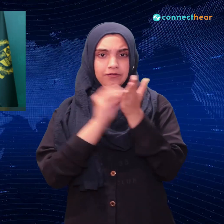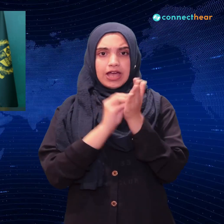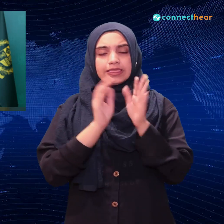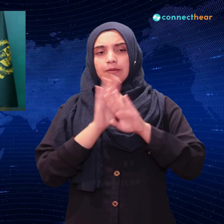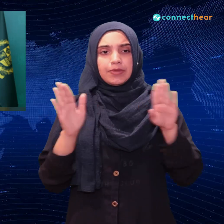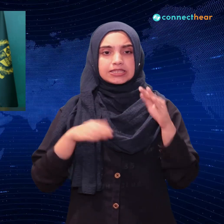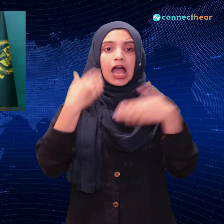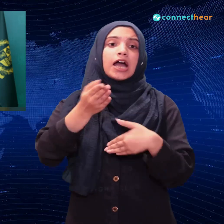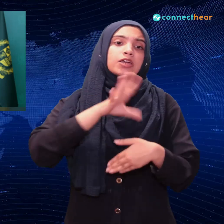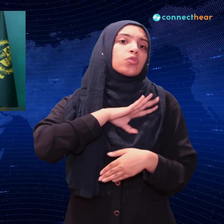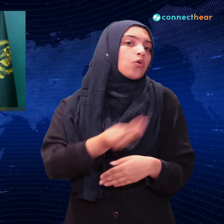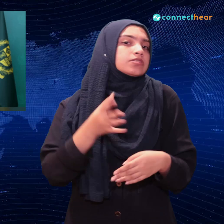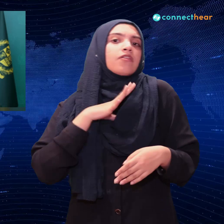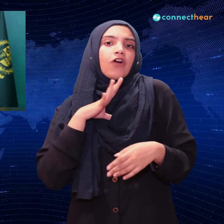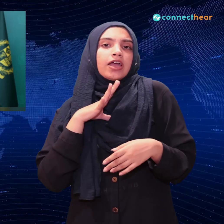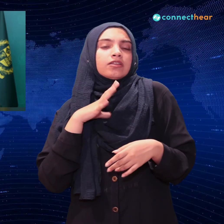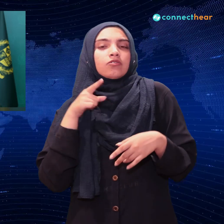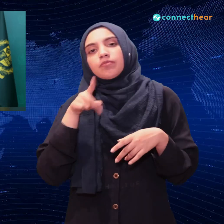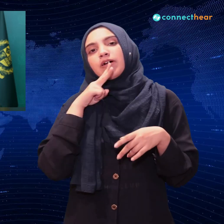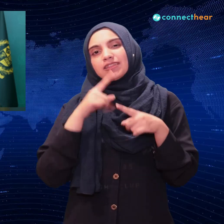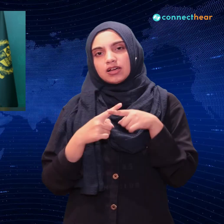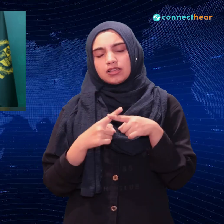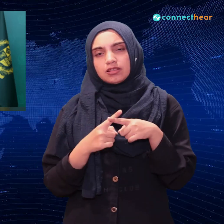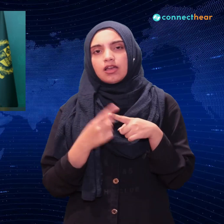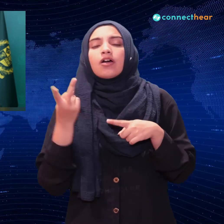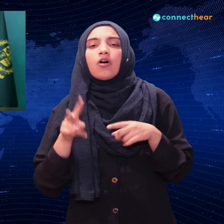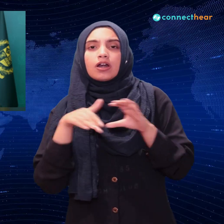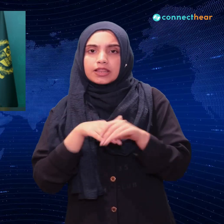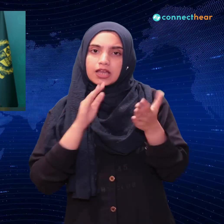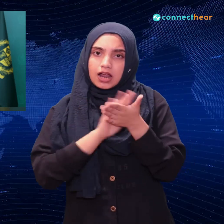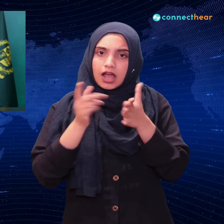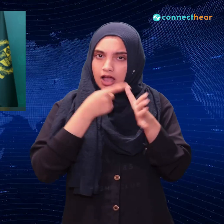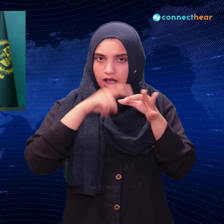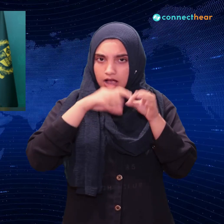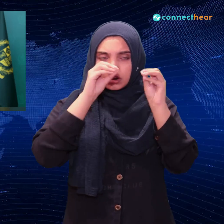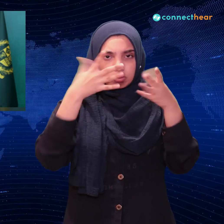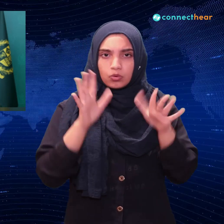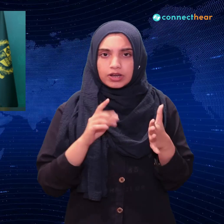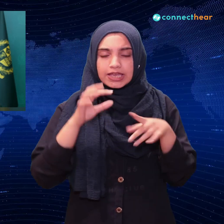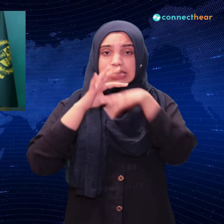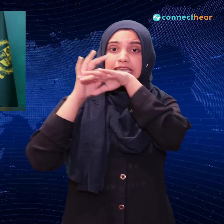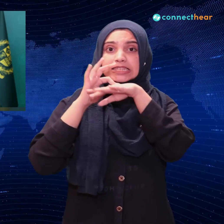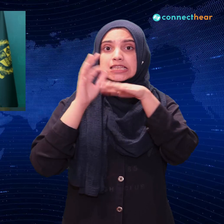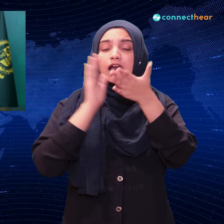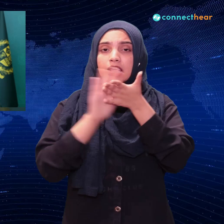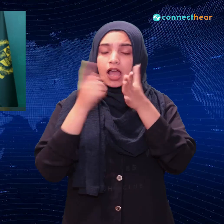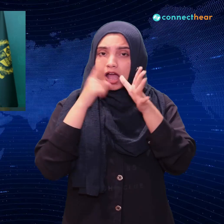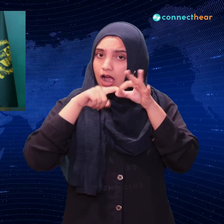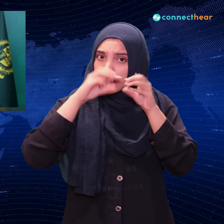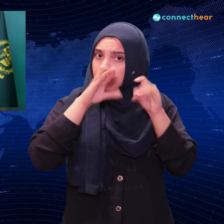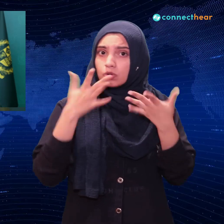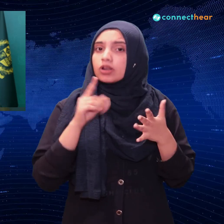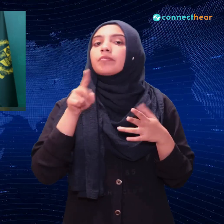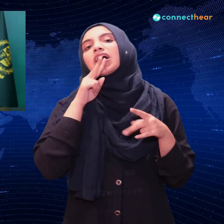this RSS BJP regime is being allowed to get away with human rights abuses with complete immunity. The